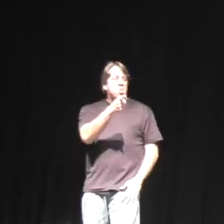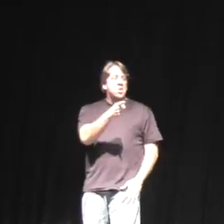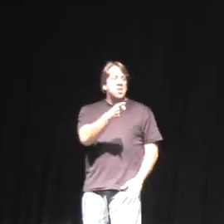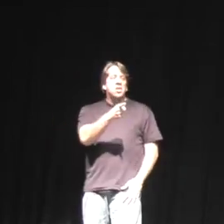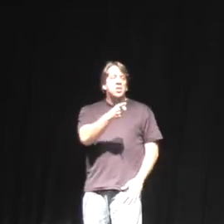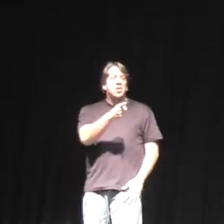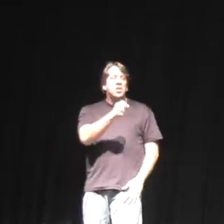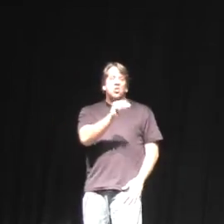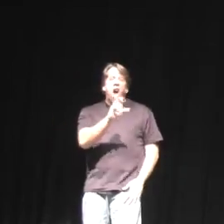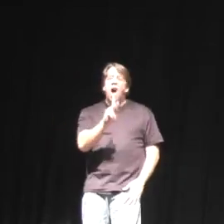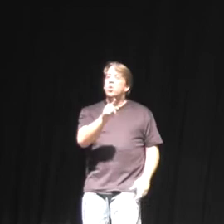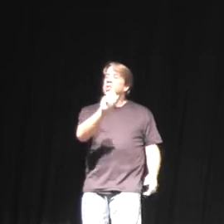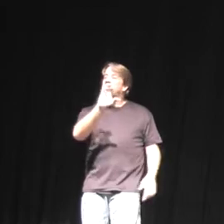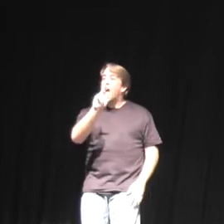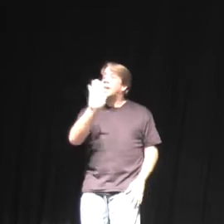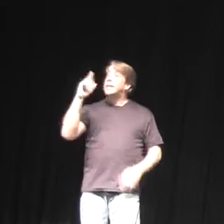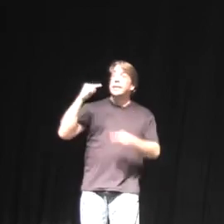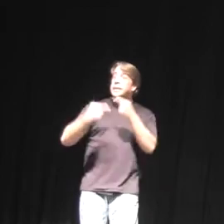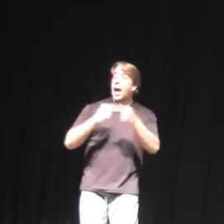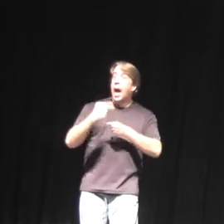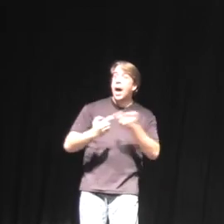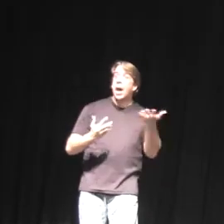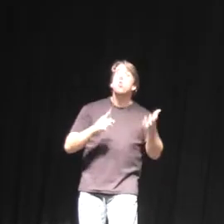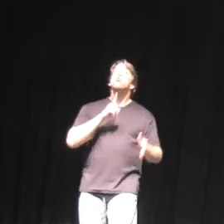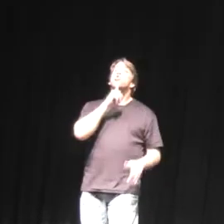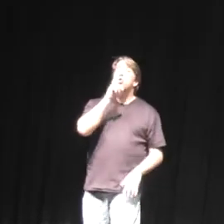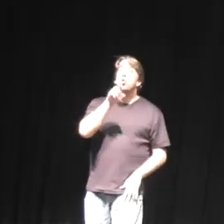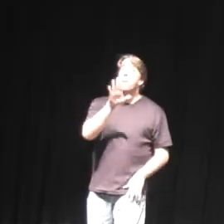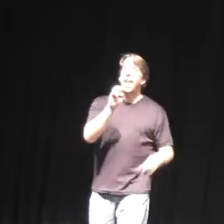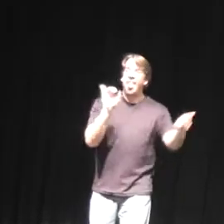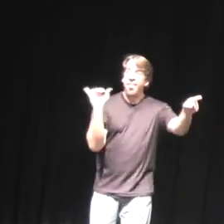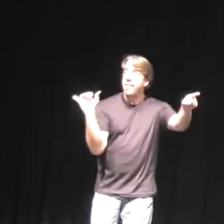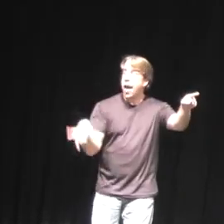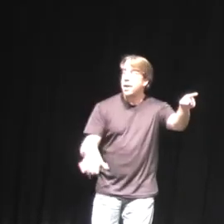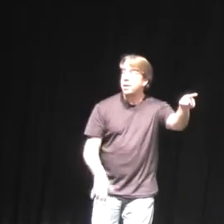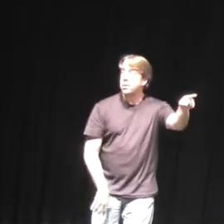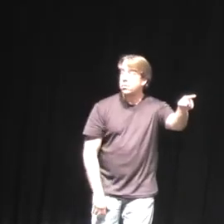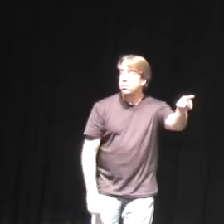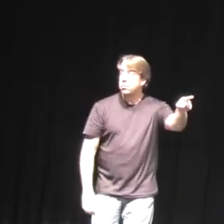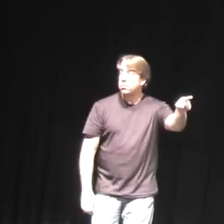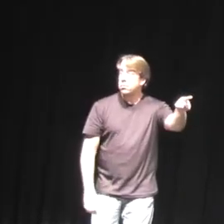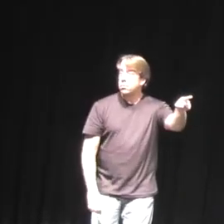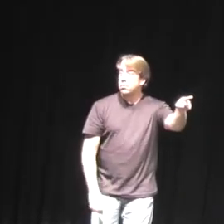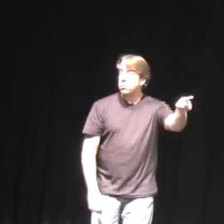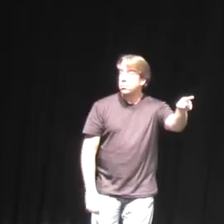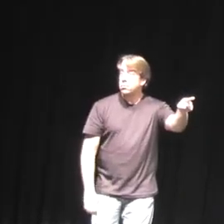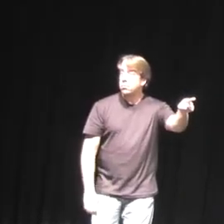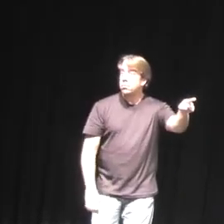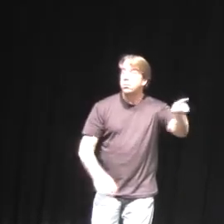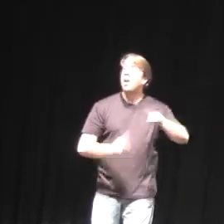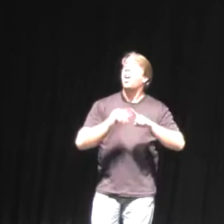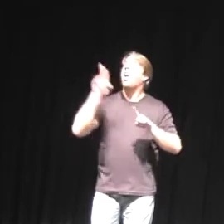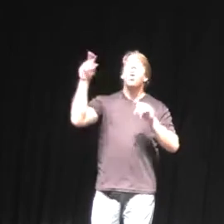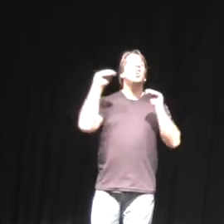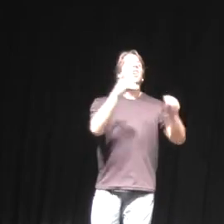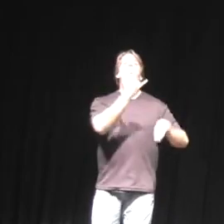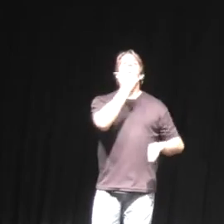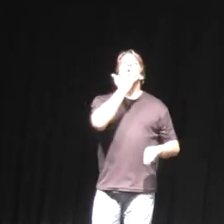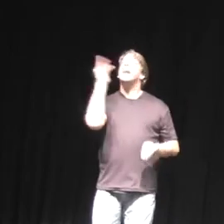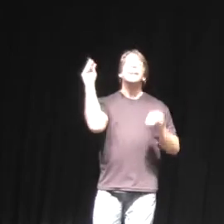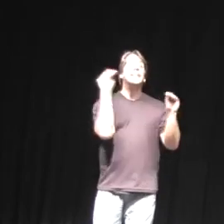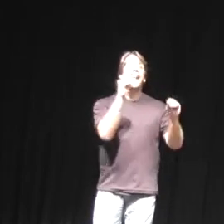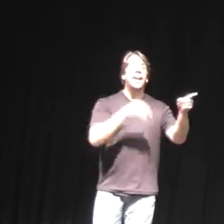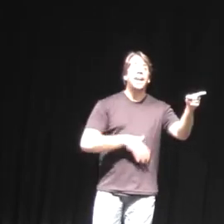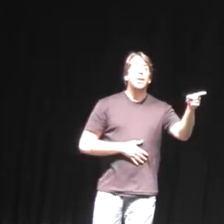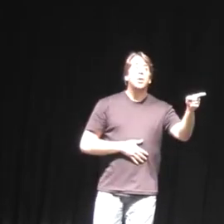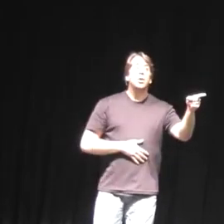suck, you suck, right? And the sign for suck, you're supposed to be this is the sign for suck, right? Right? But not my brother. My brother would